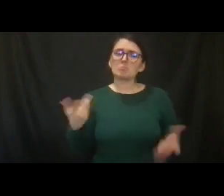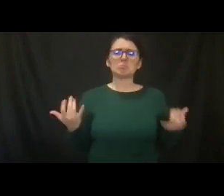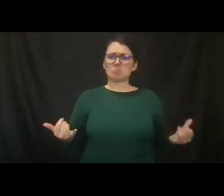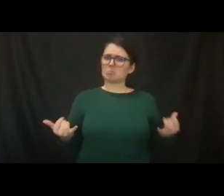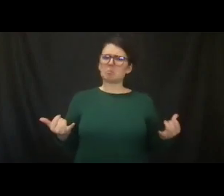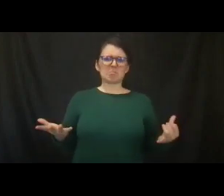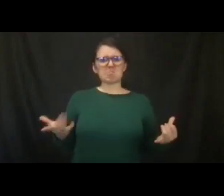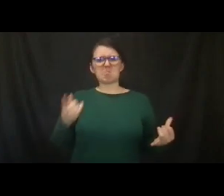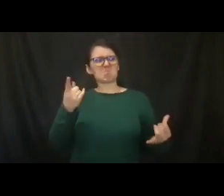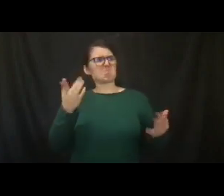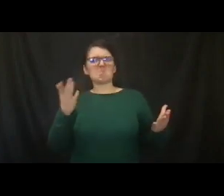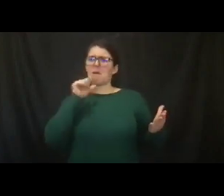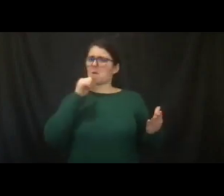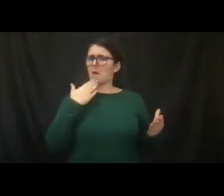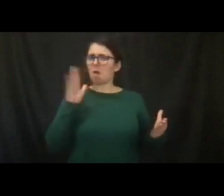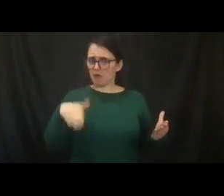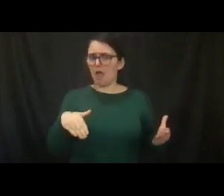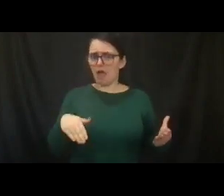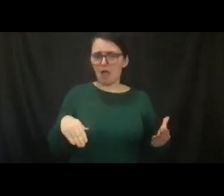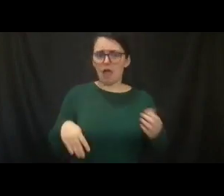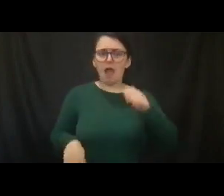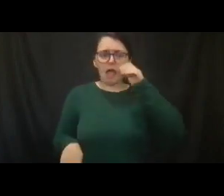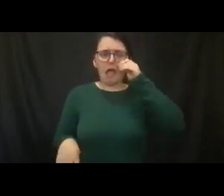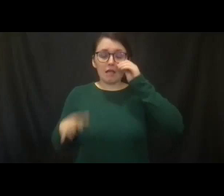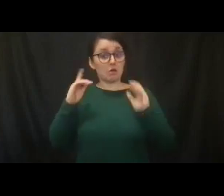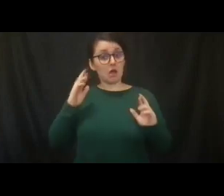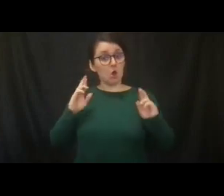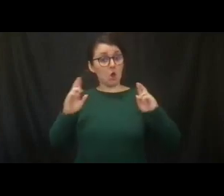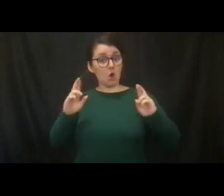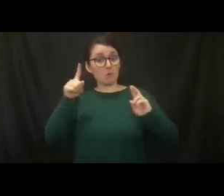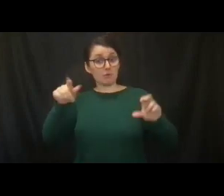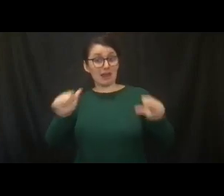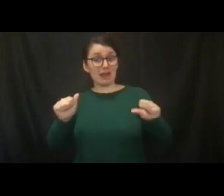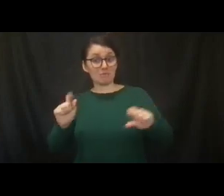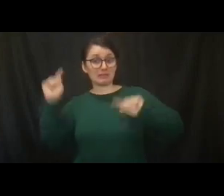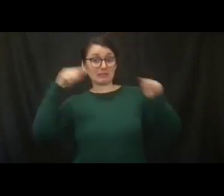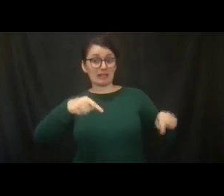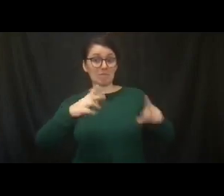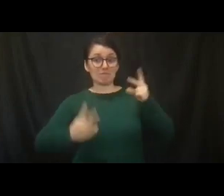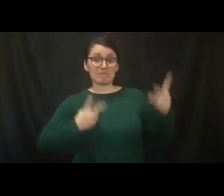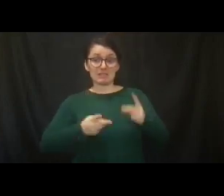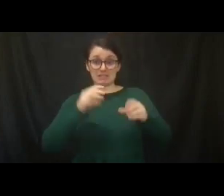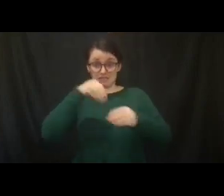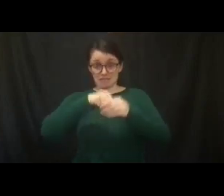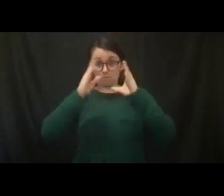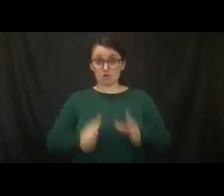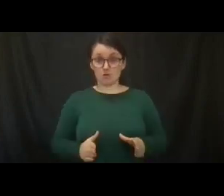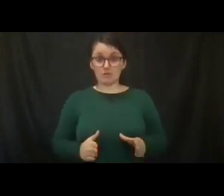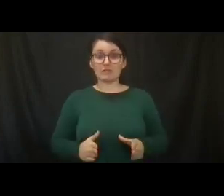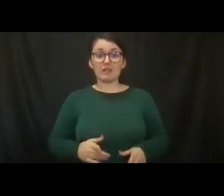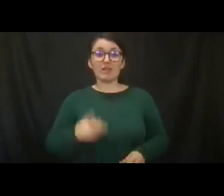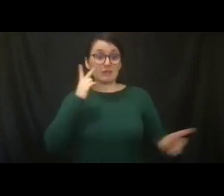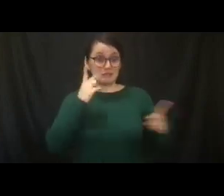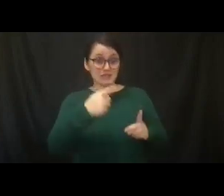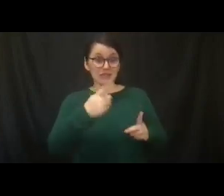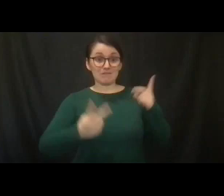that bad. You know, I hope that you do get a chance to visit it sometime, because as you can see, the visitors get very